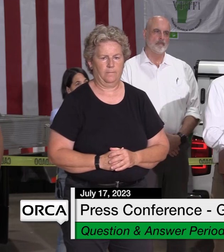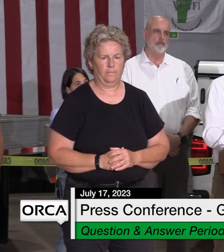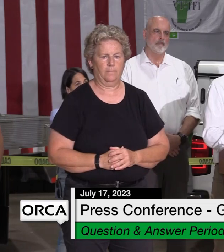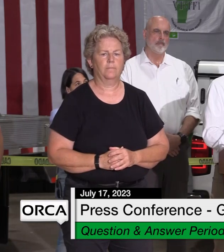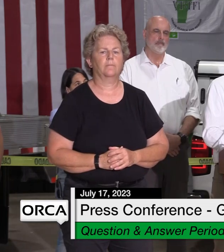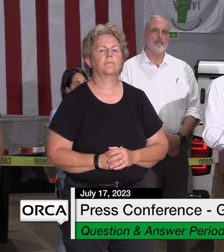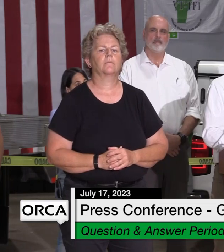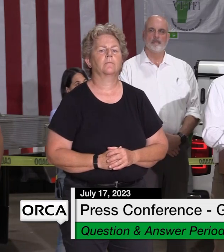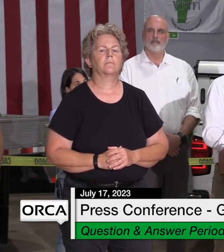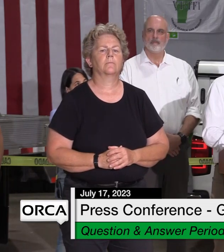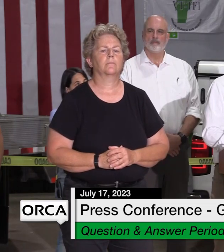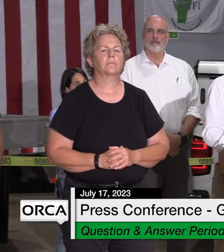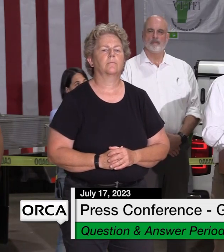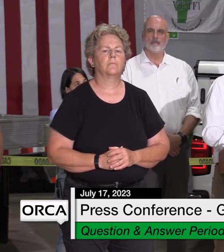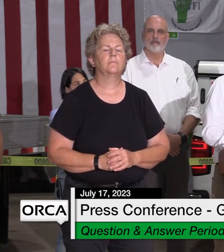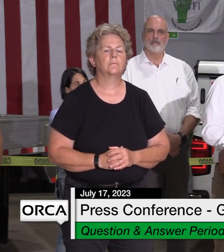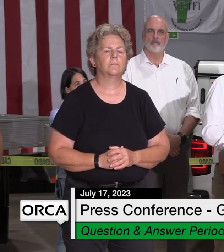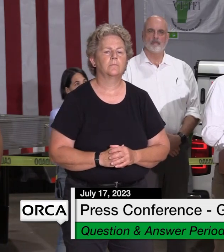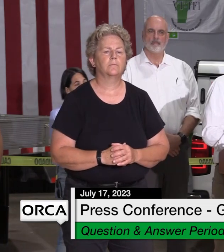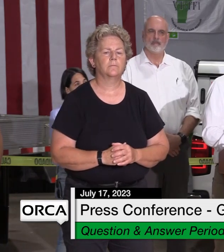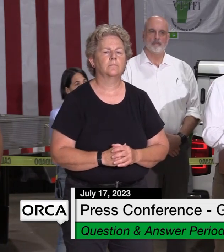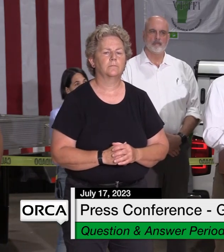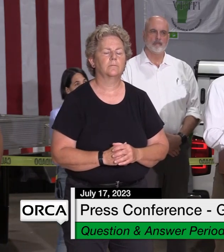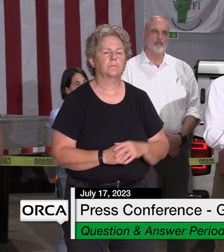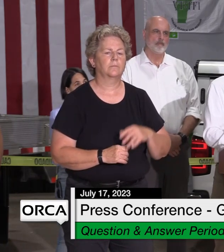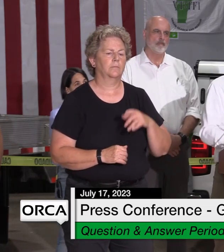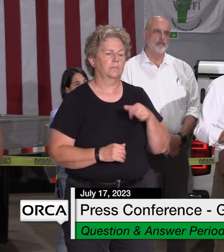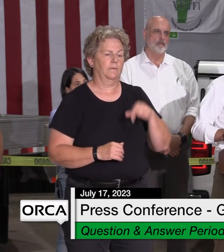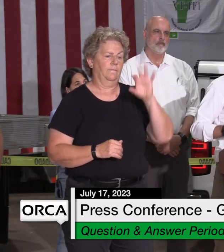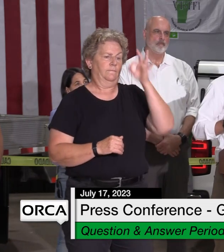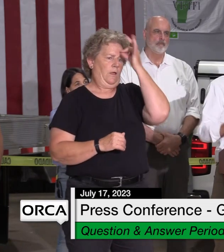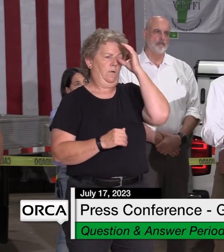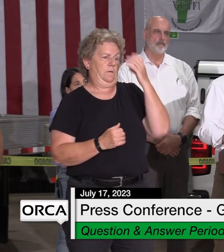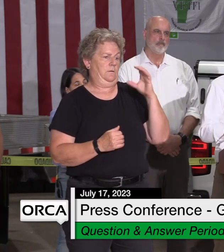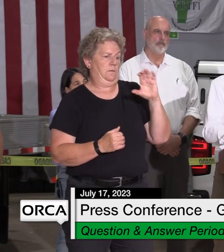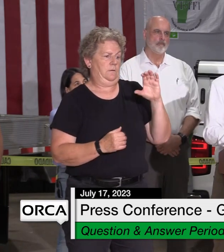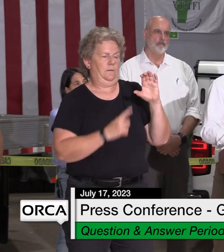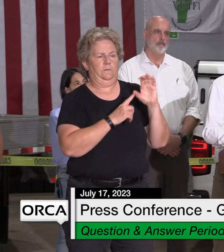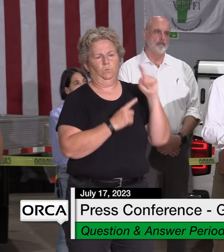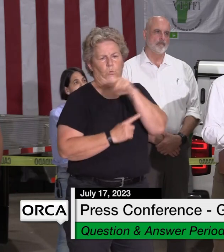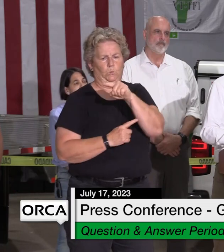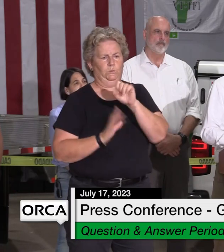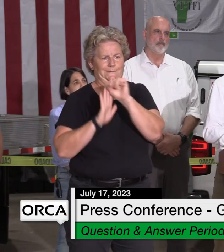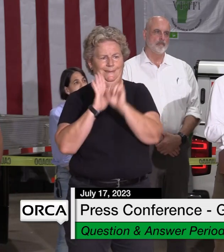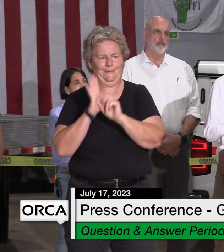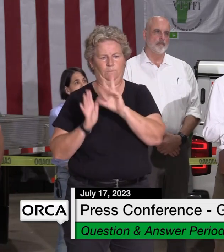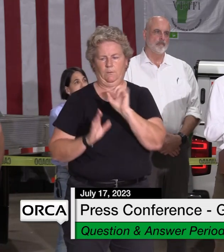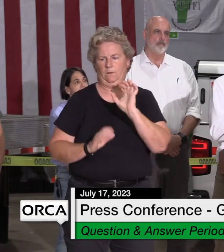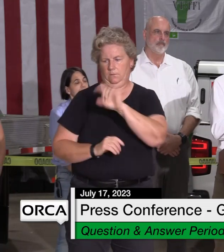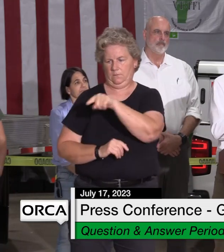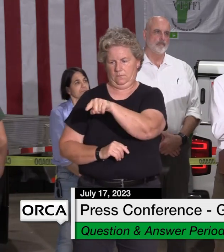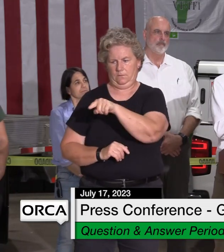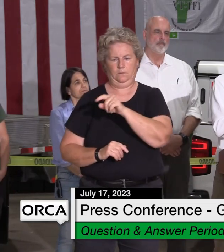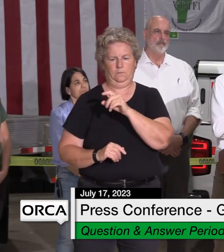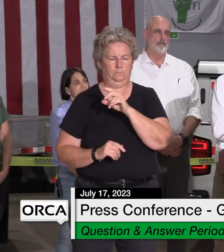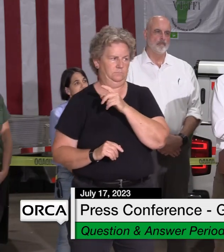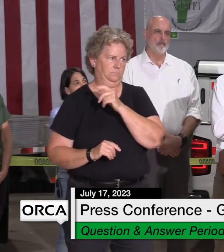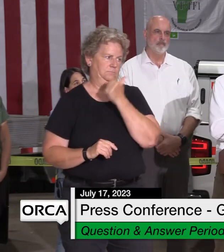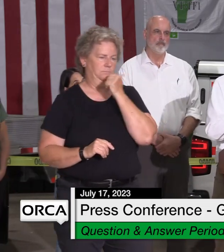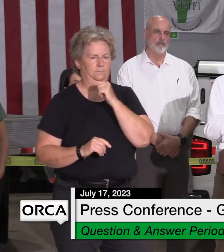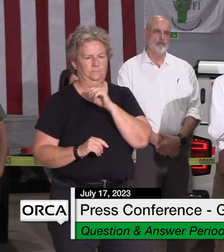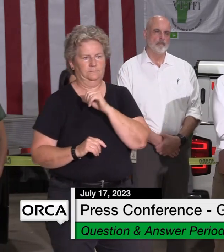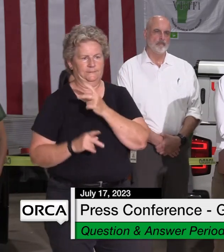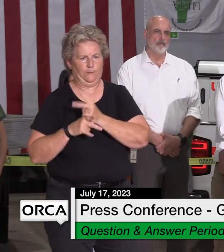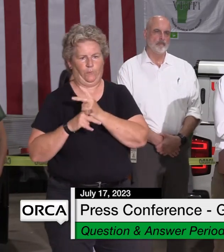been through. We were looking at how areas like Woodbury and Hardwick are trying to use tourism and recreation to build an economy that's been